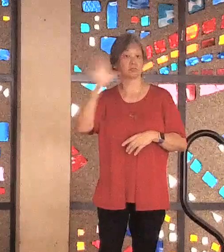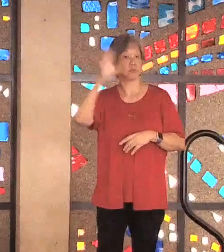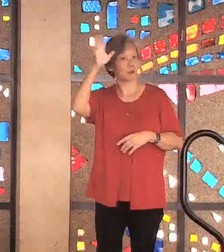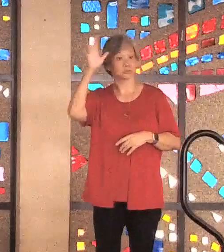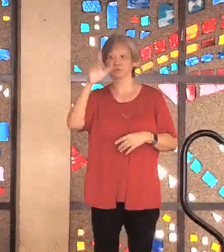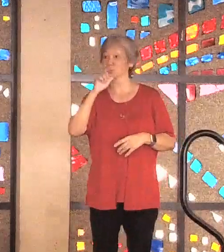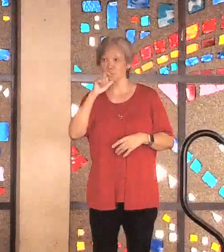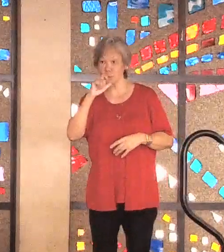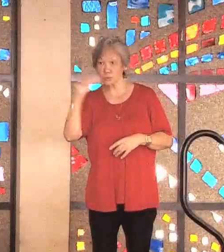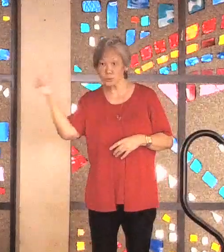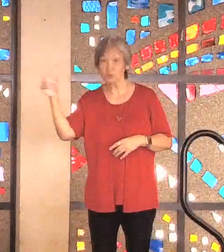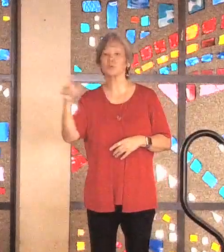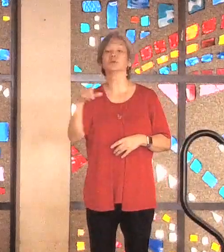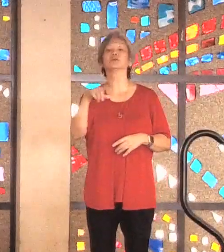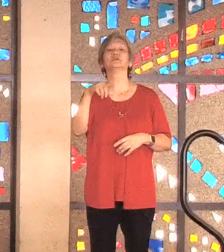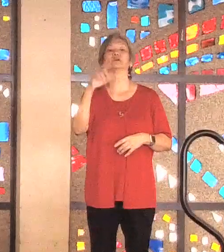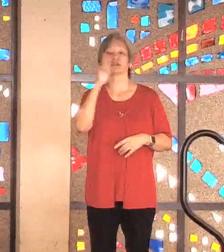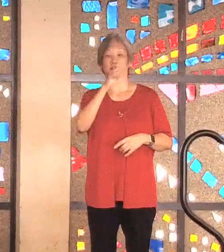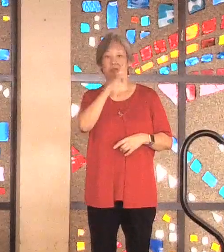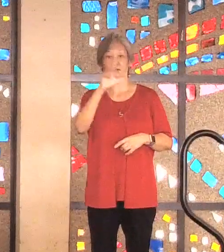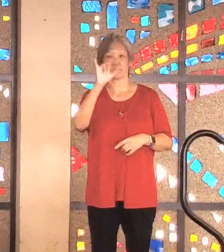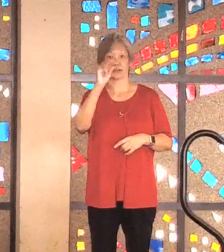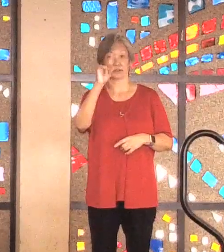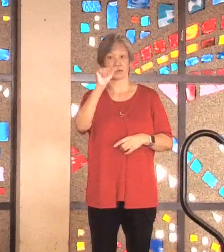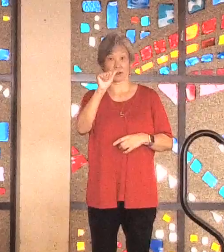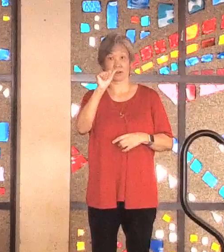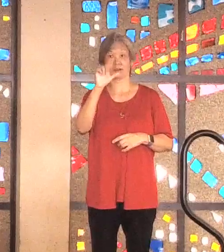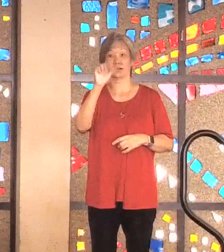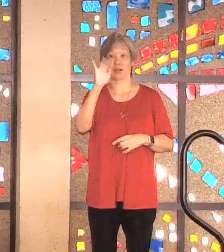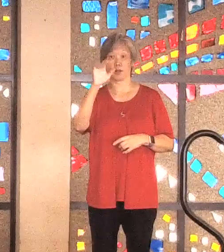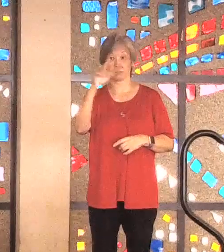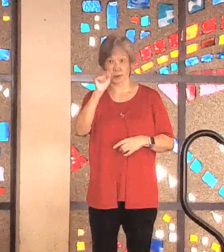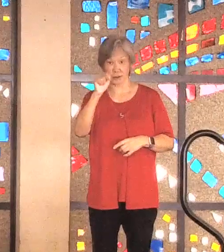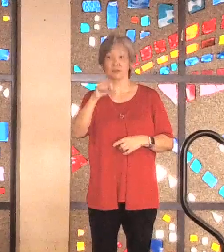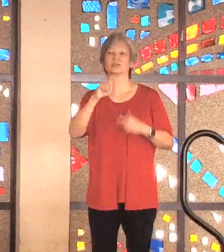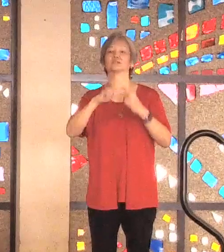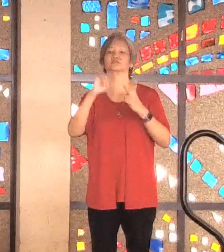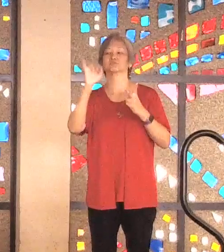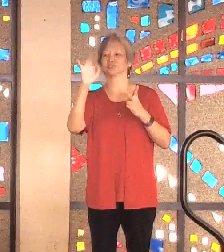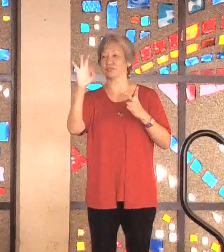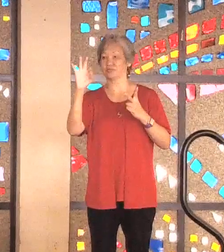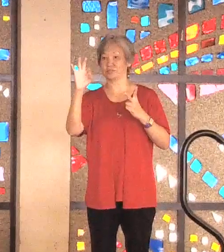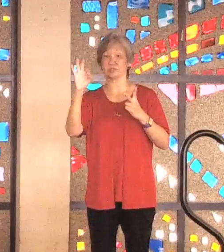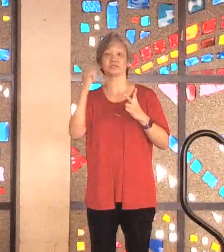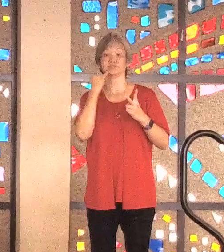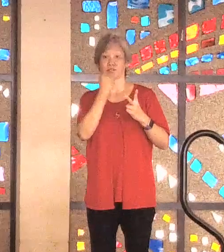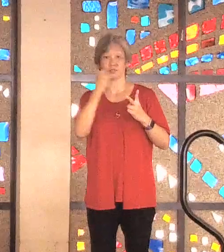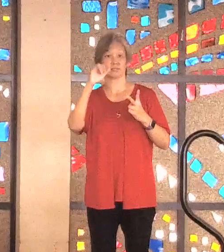And Jay's parents are Linda and Jeff